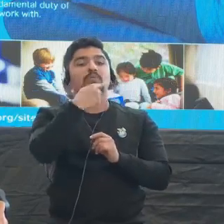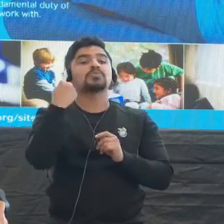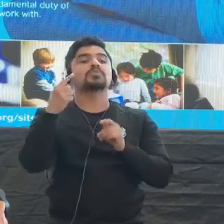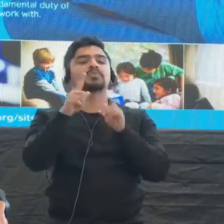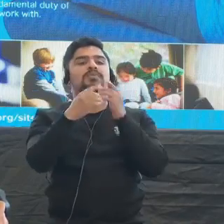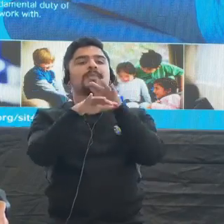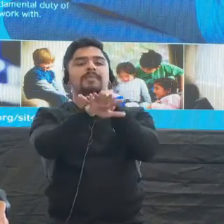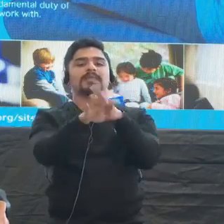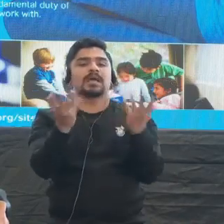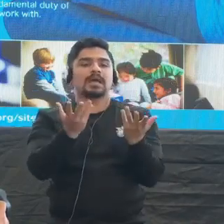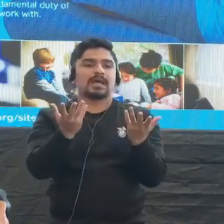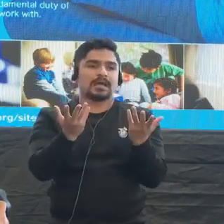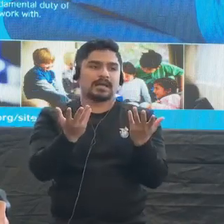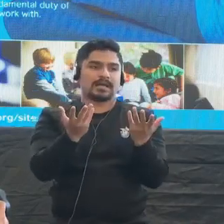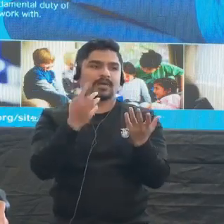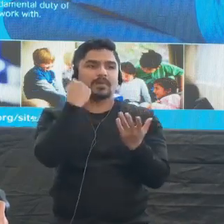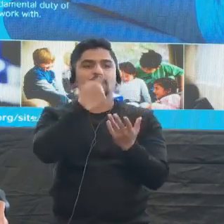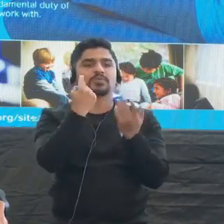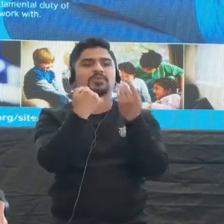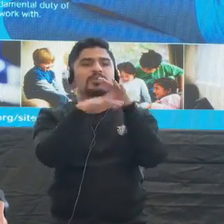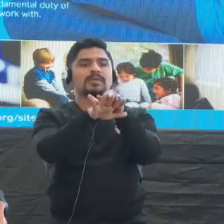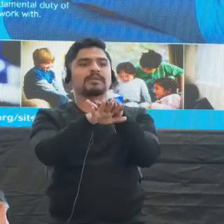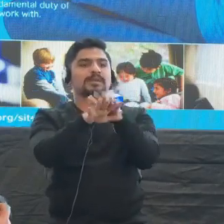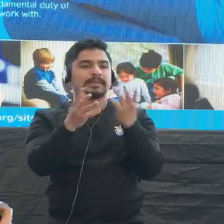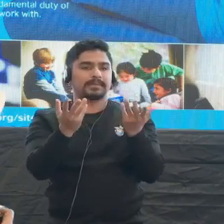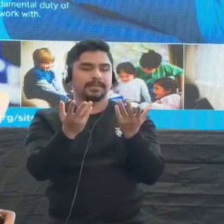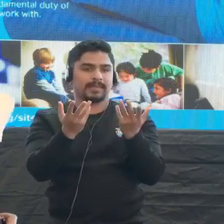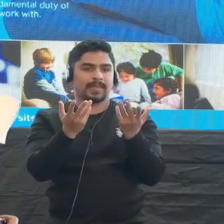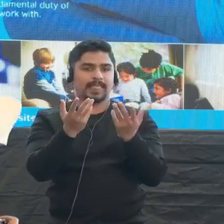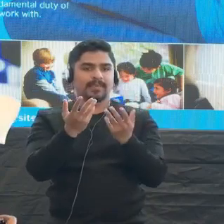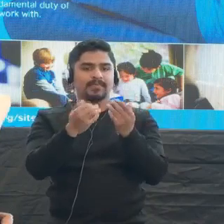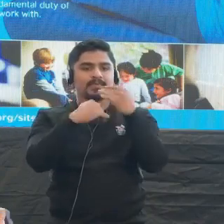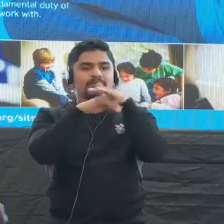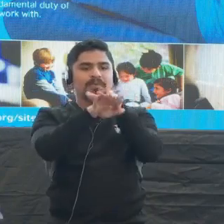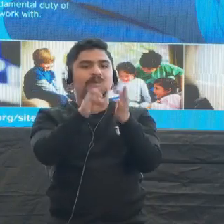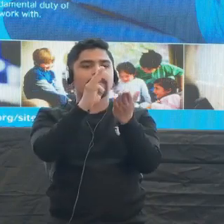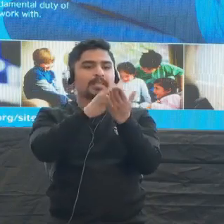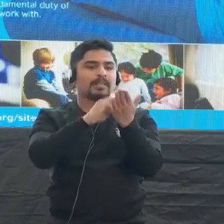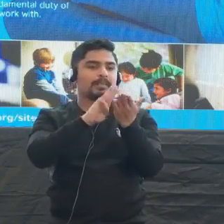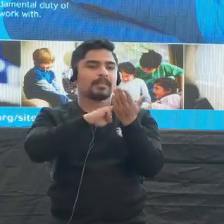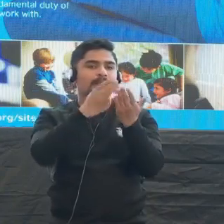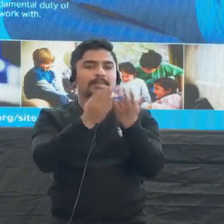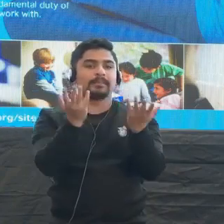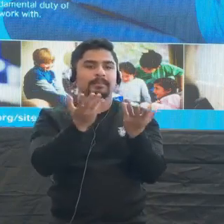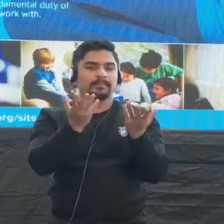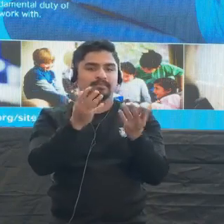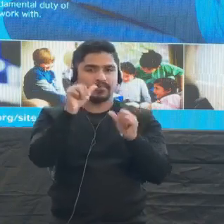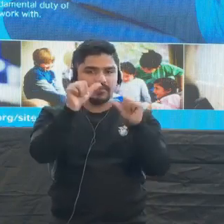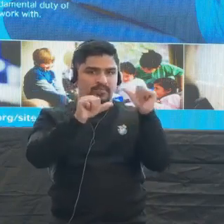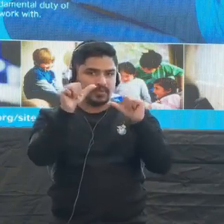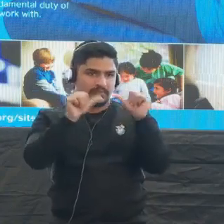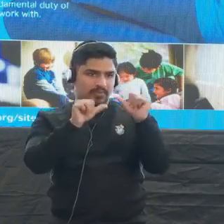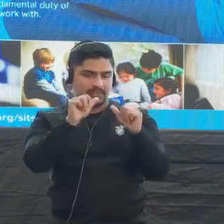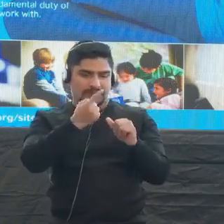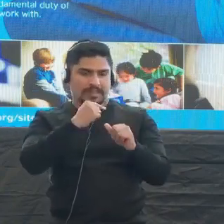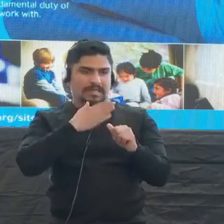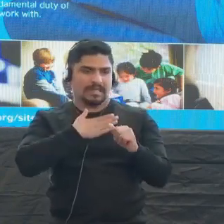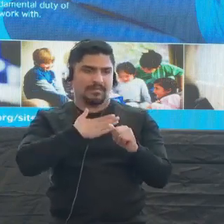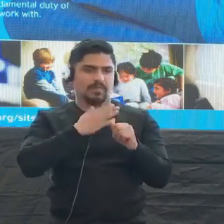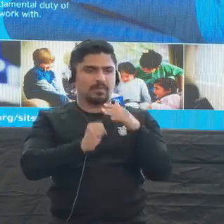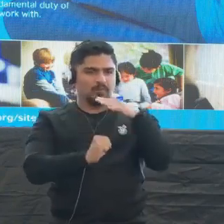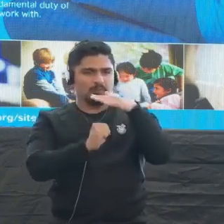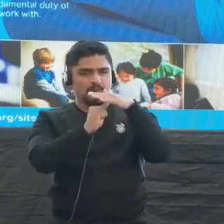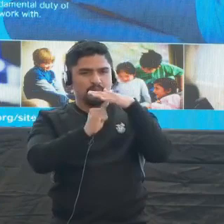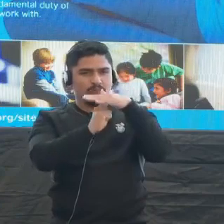Inclusion of whom means inclusion of those who are excluded from our mainstream society.